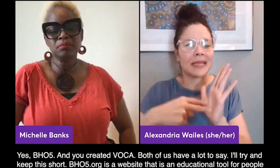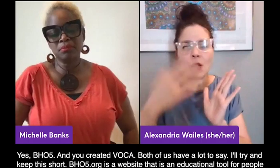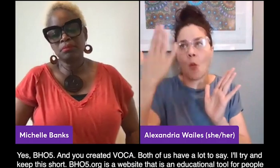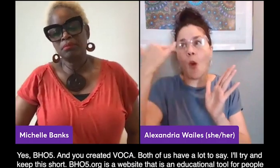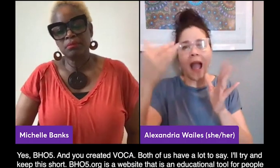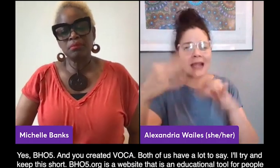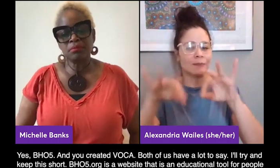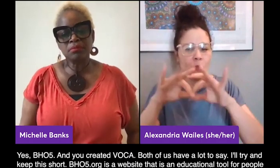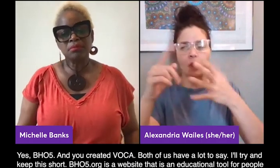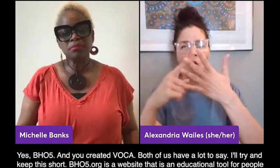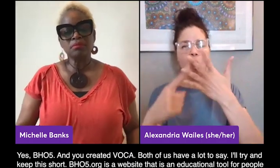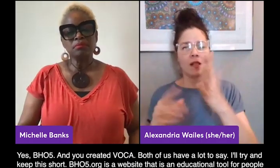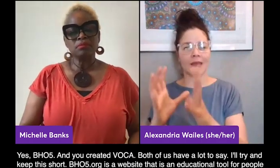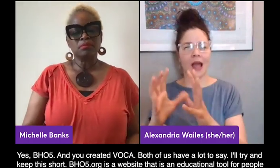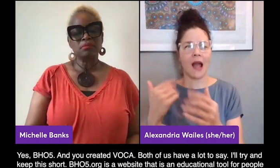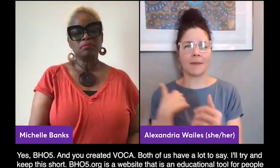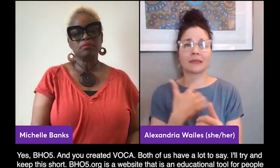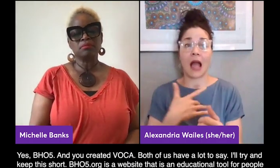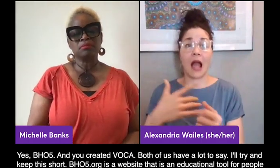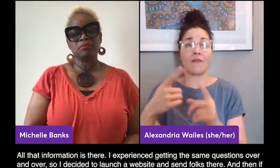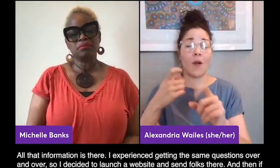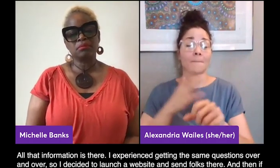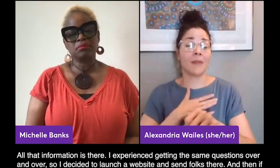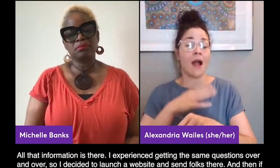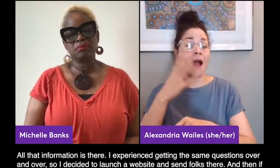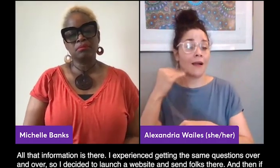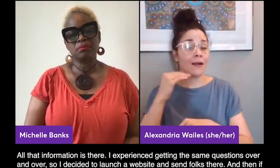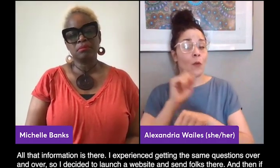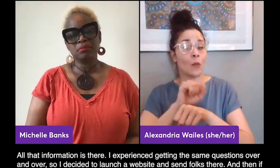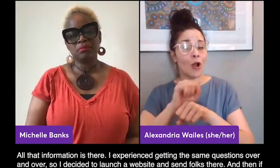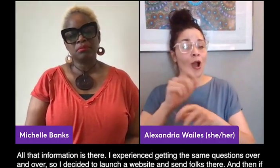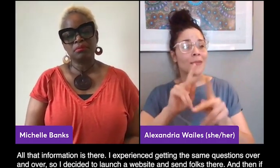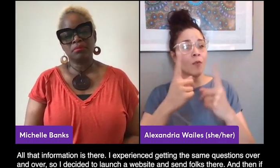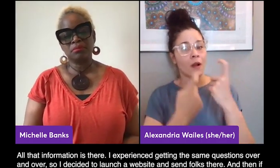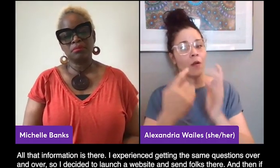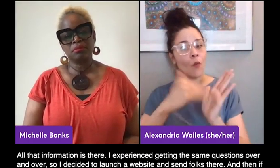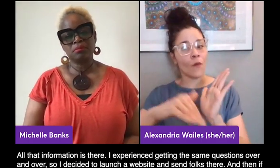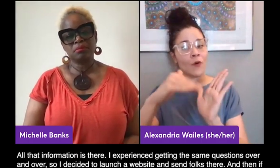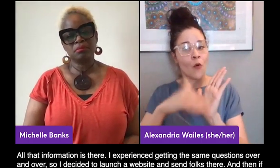what it means, why it's important. All that information is there.